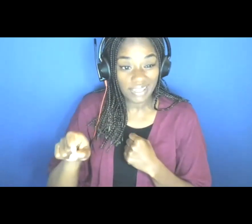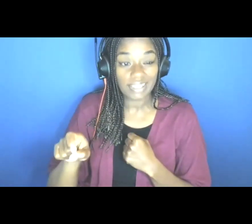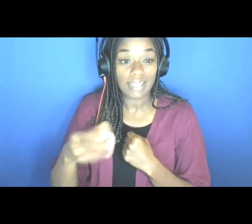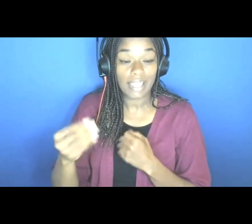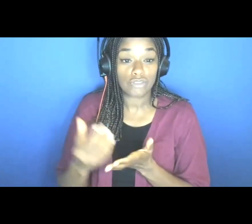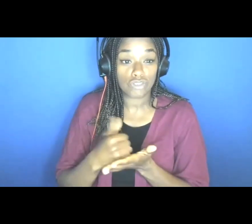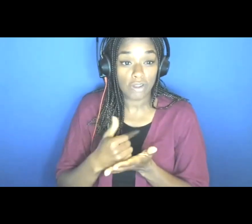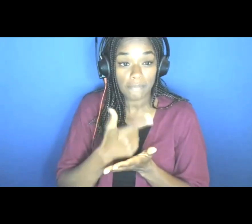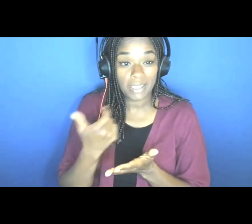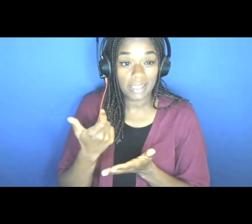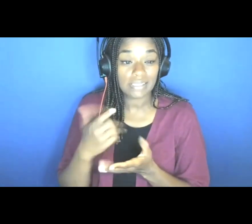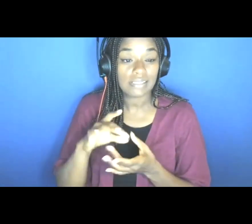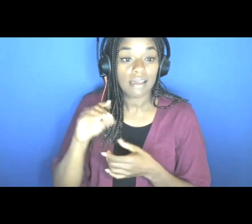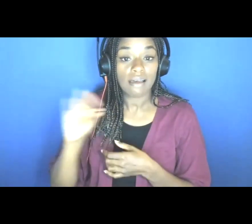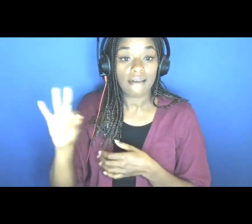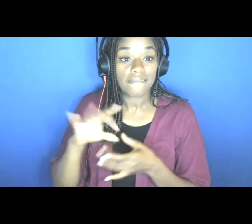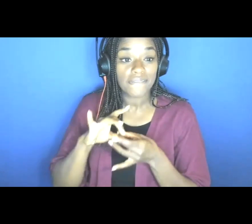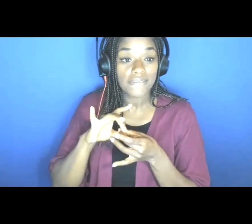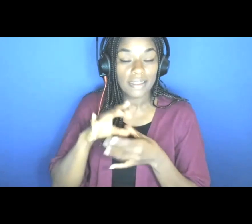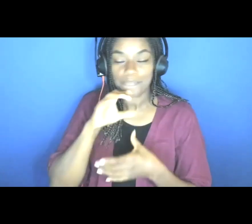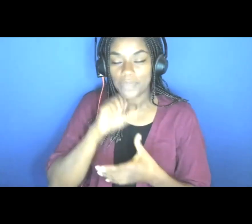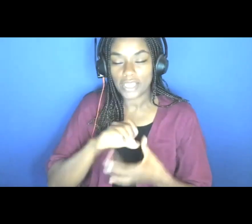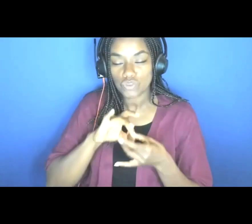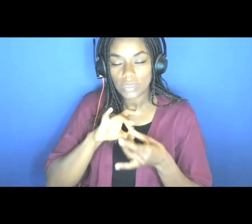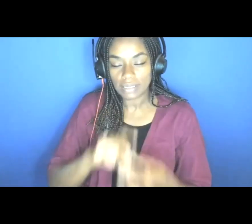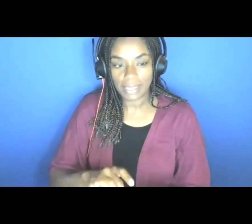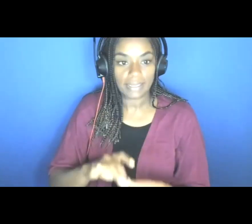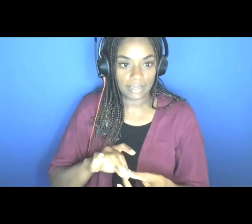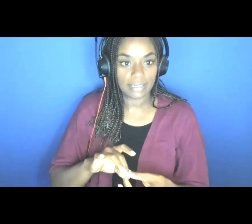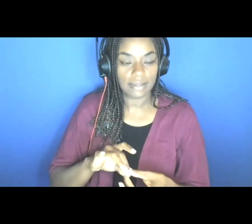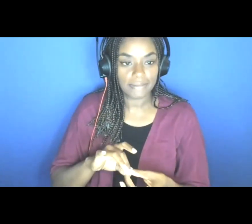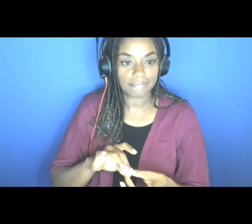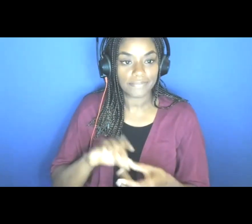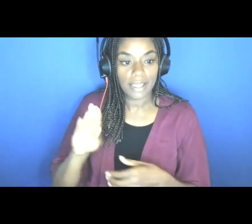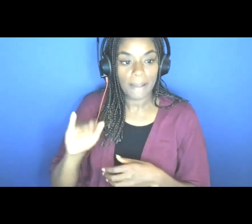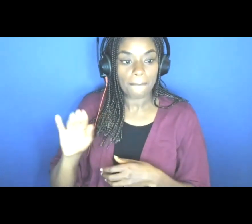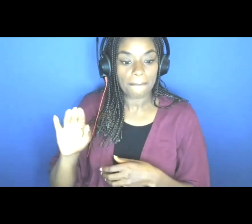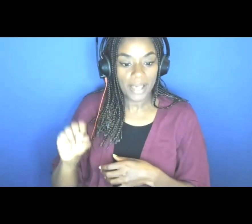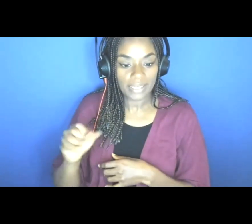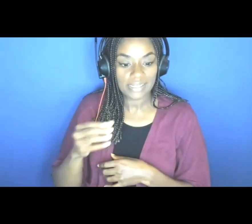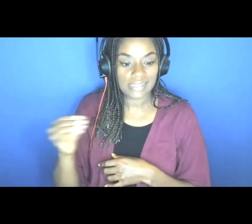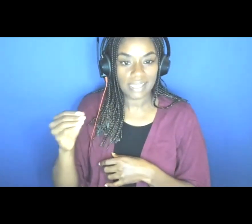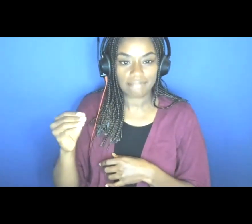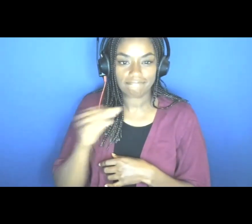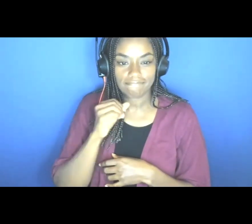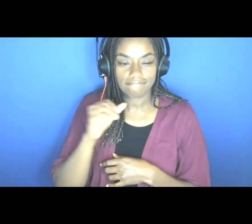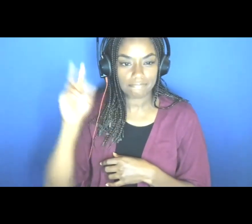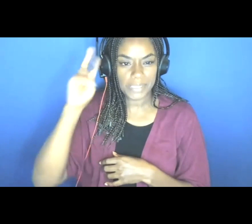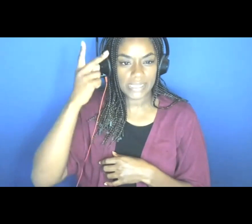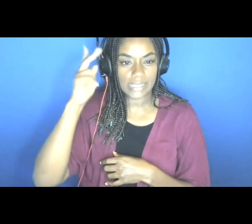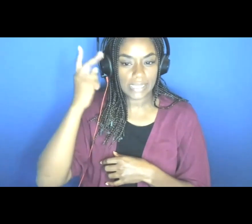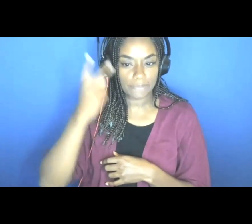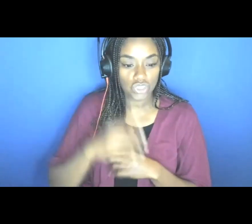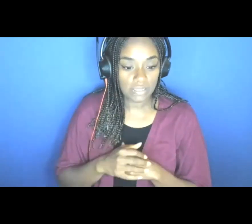of age-related misconceptions and biases. So this is the result of providers